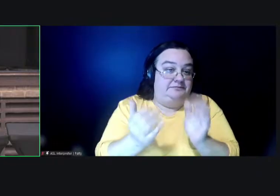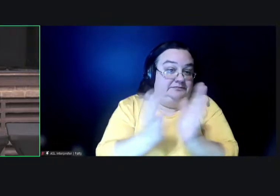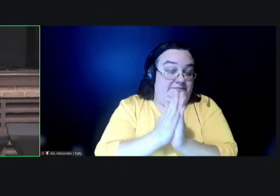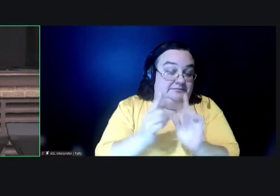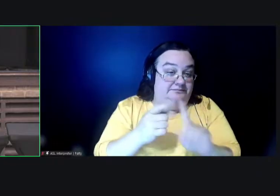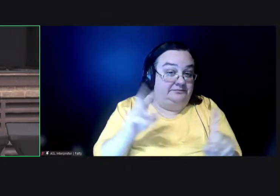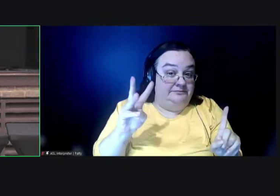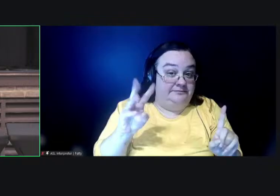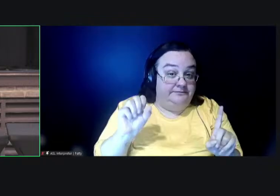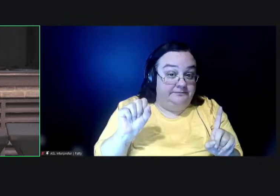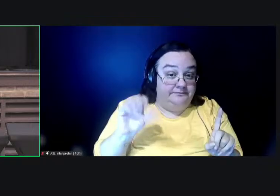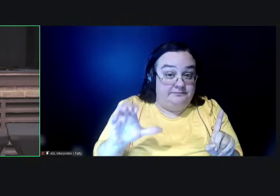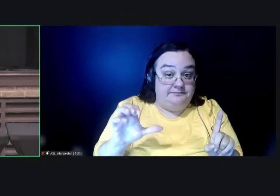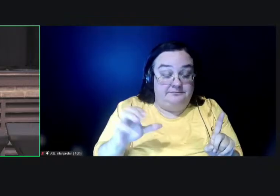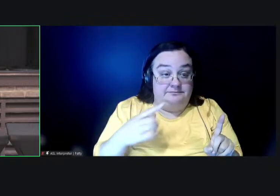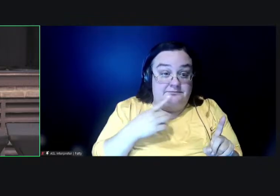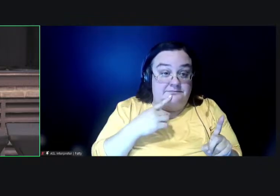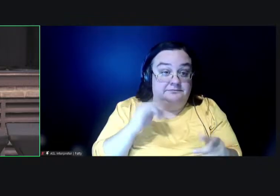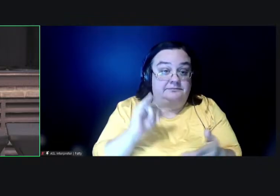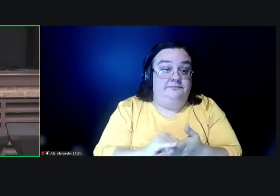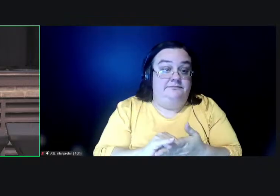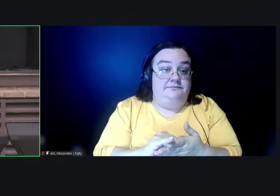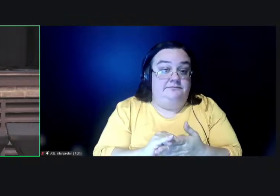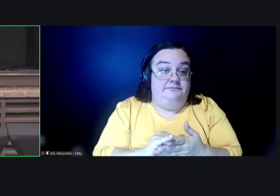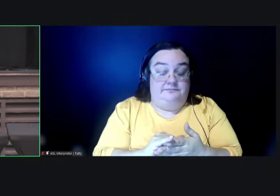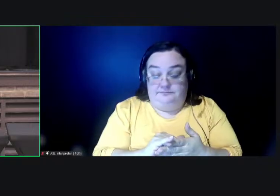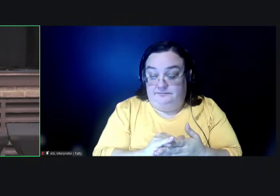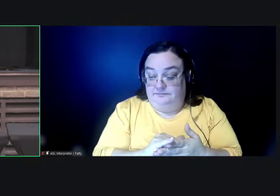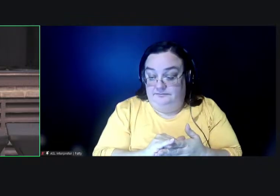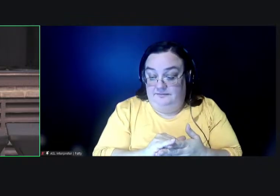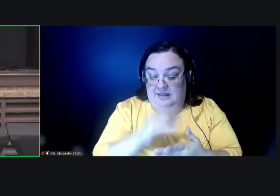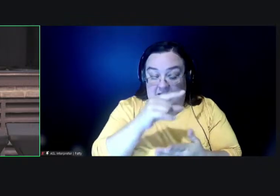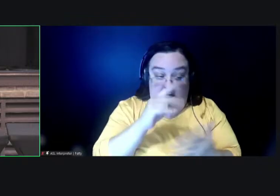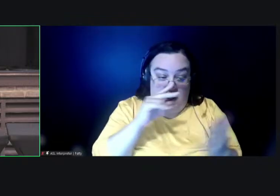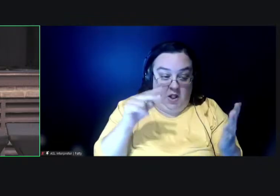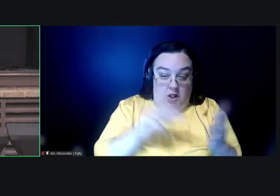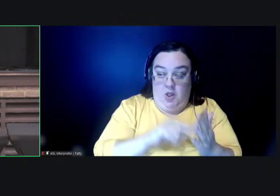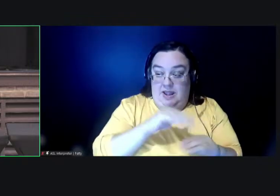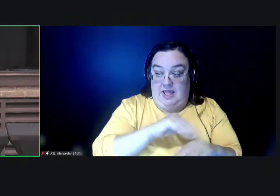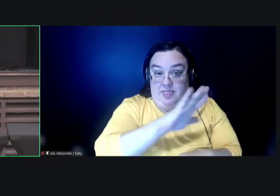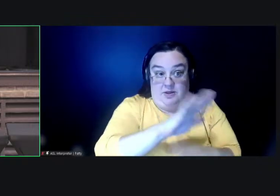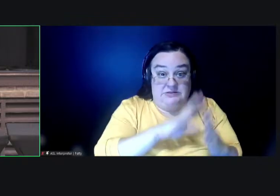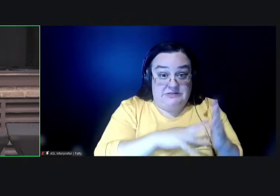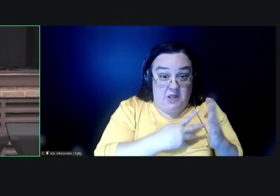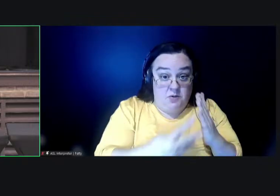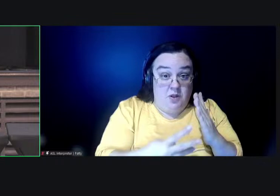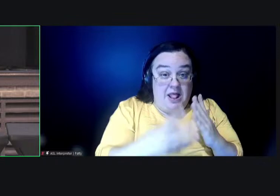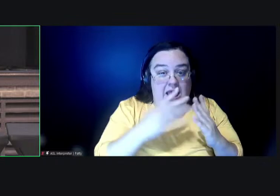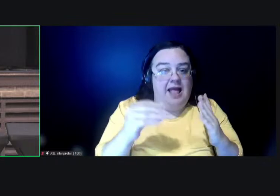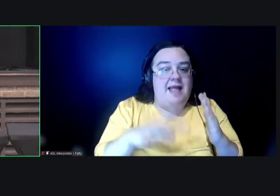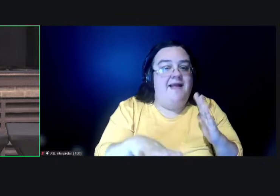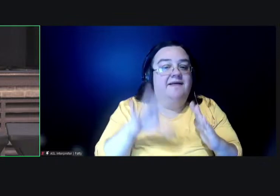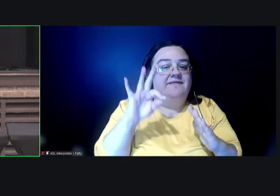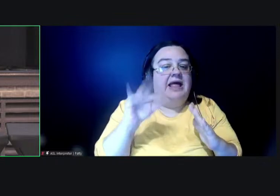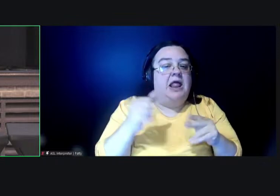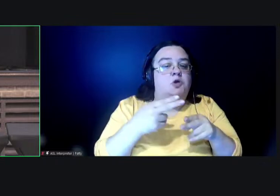WSSC that they look at their schedule and find a short period of time in